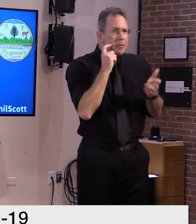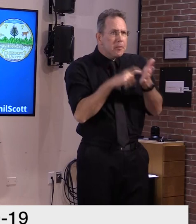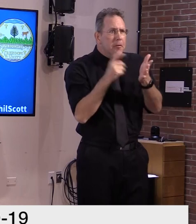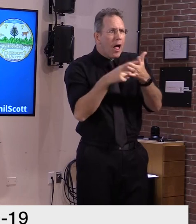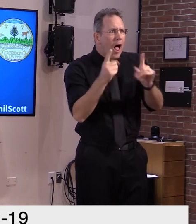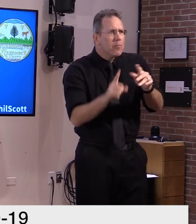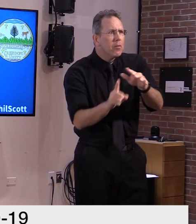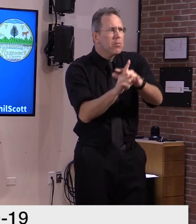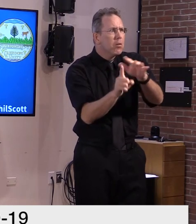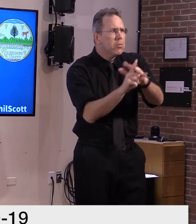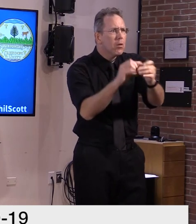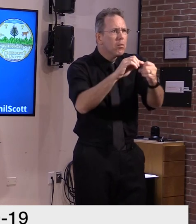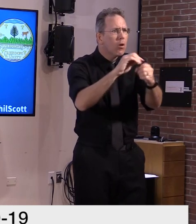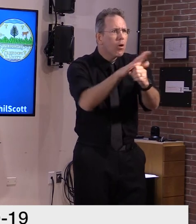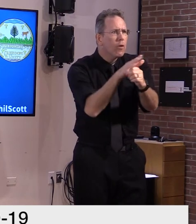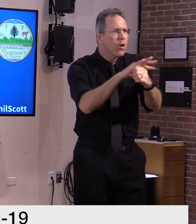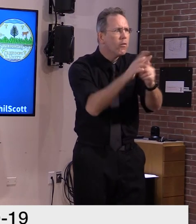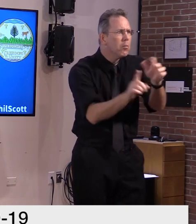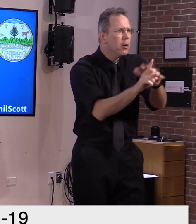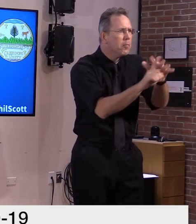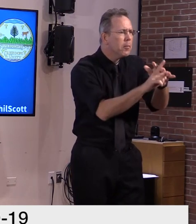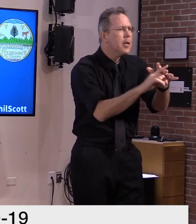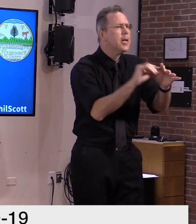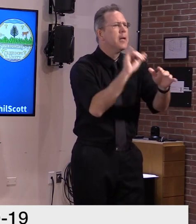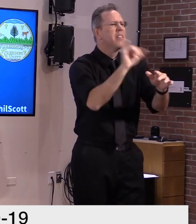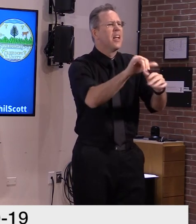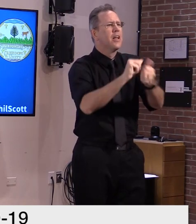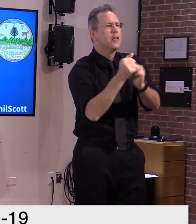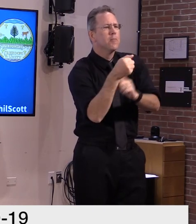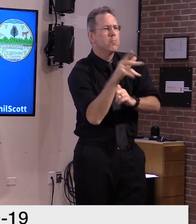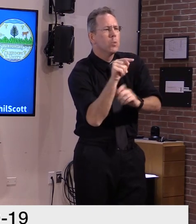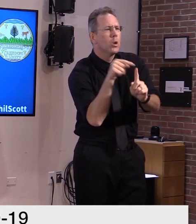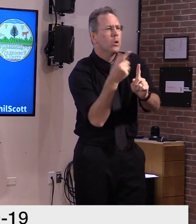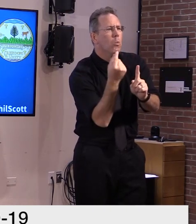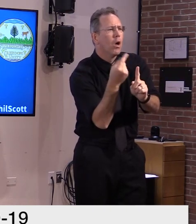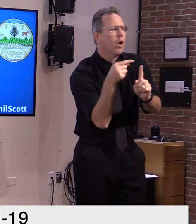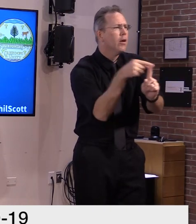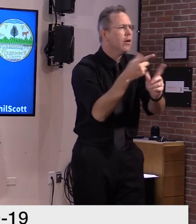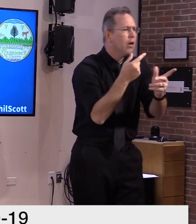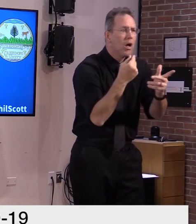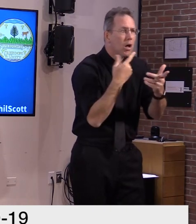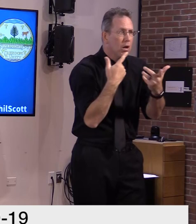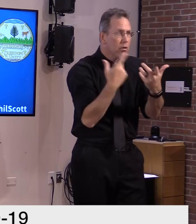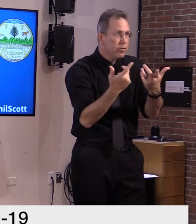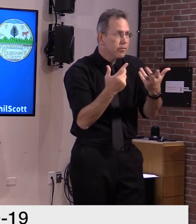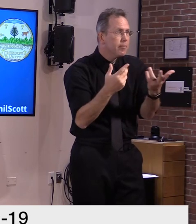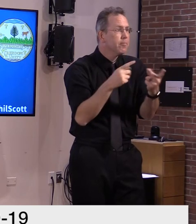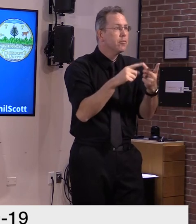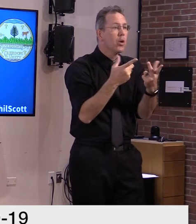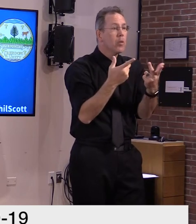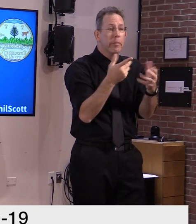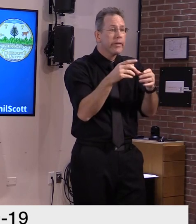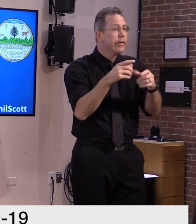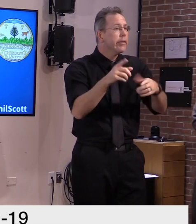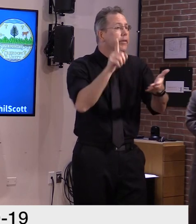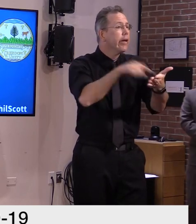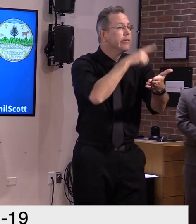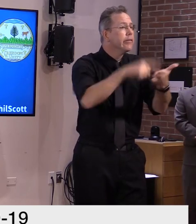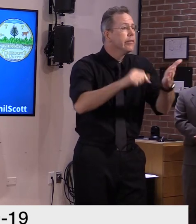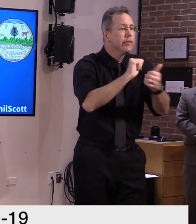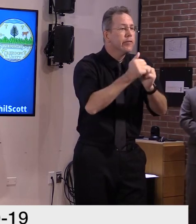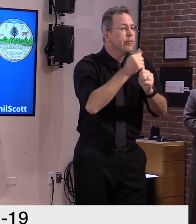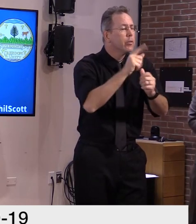as a result of sports-related activities, this could result in further delaying or suspending games, practices, meets,